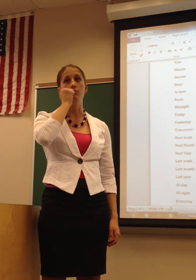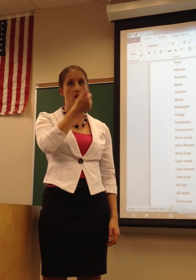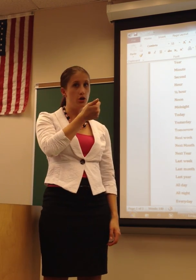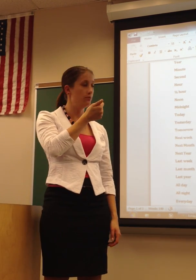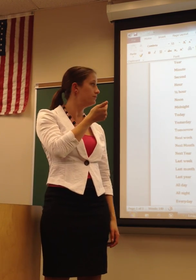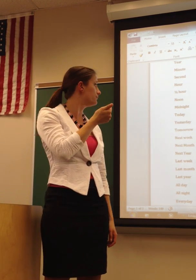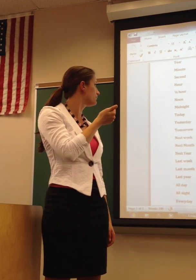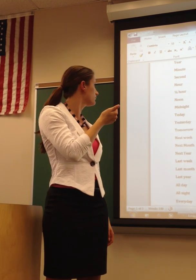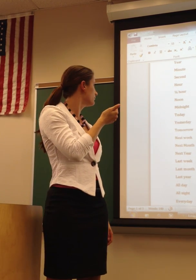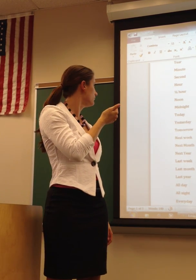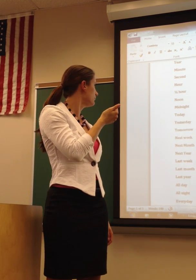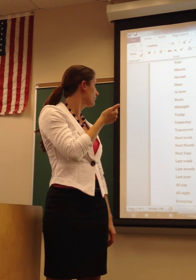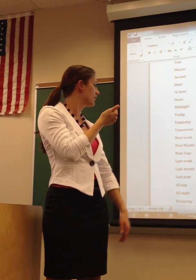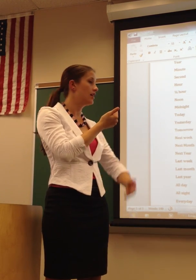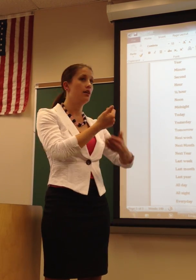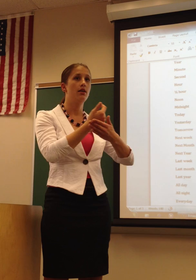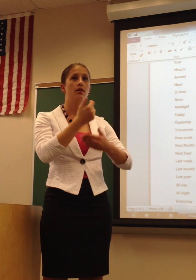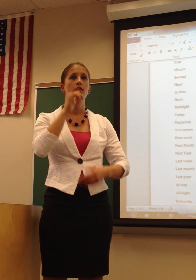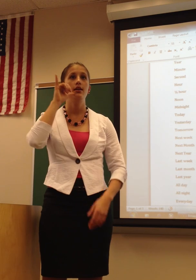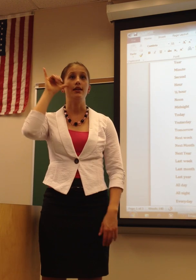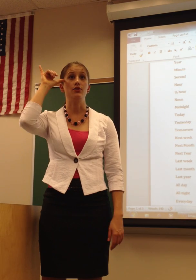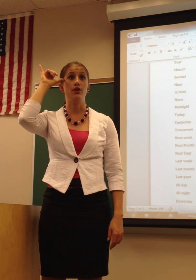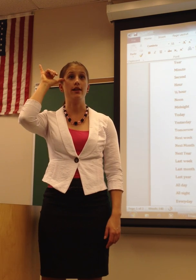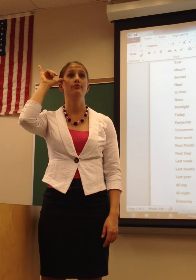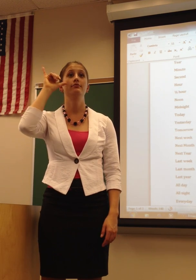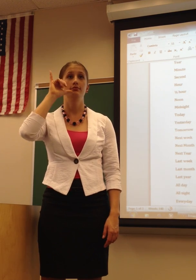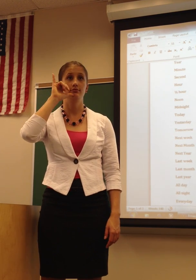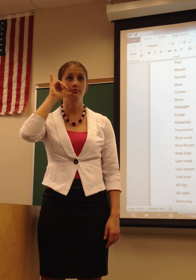Tomorrow. What was yesterday? Yesterday.